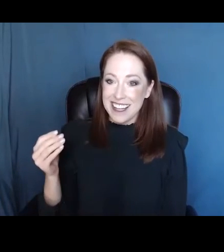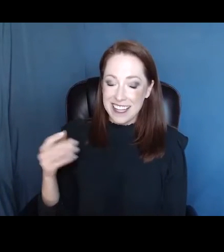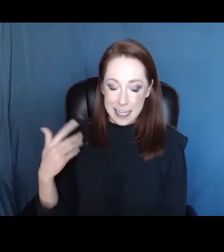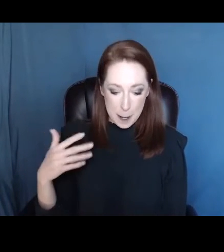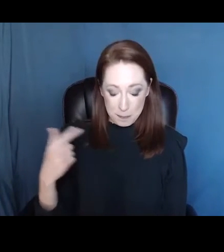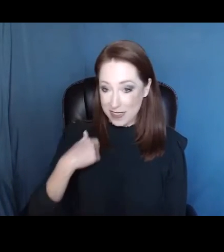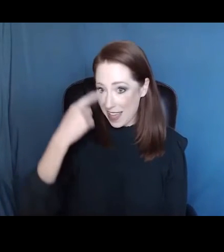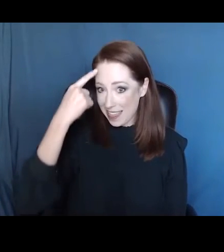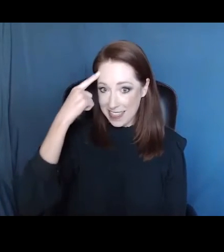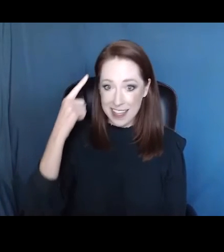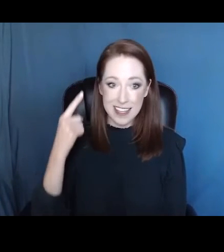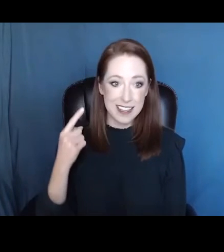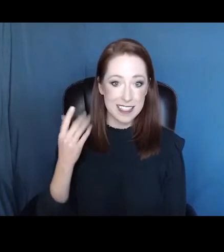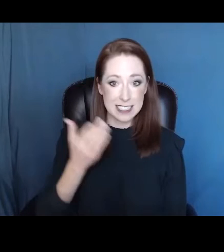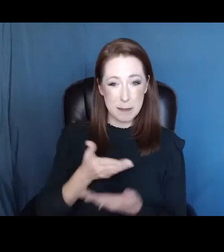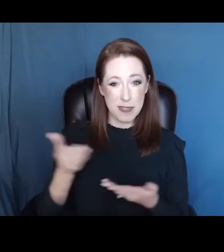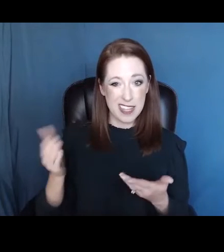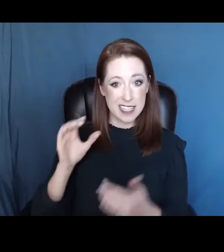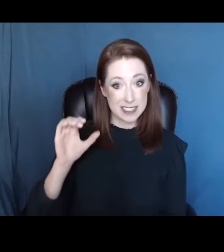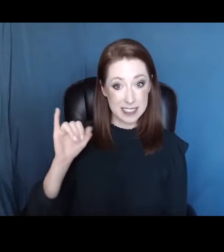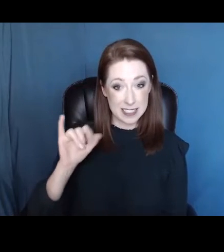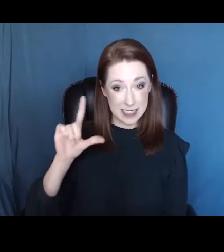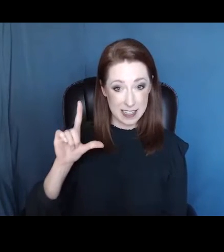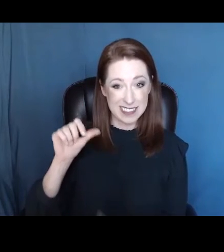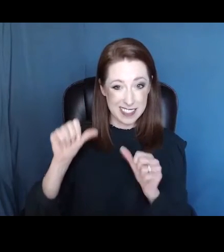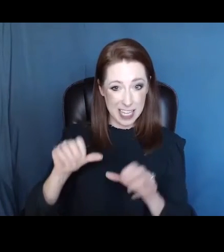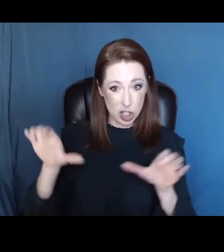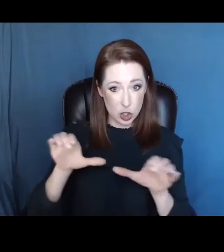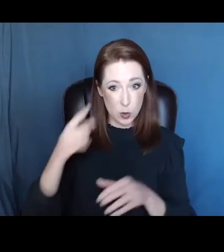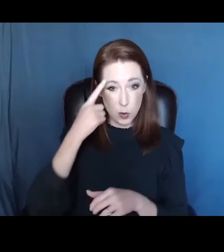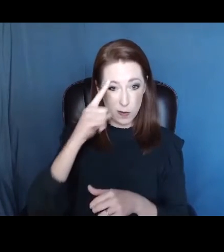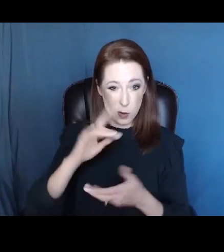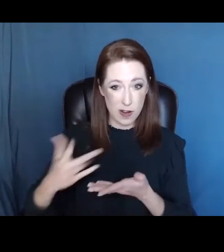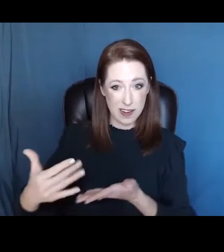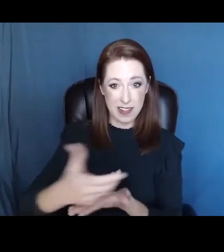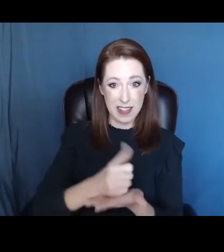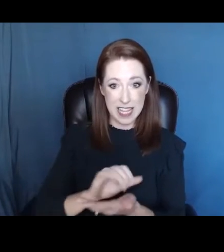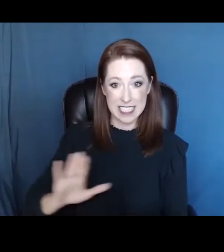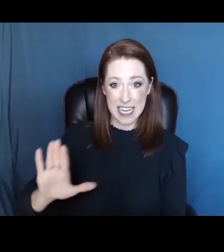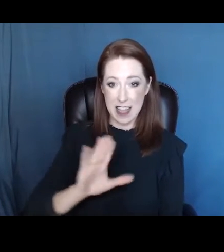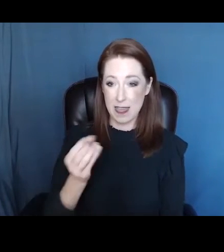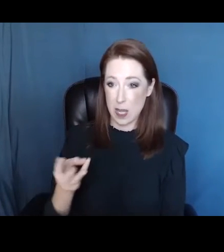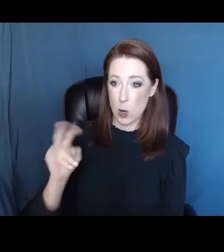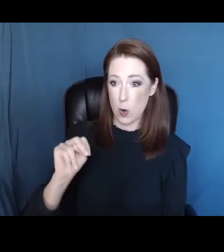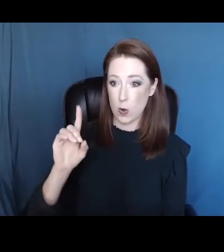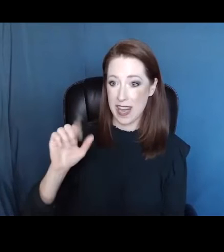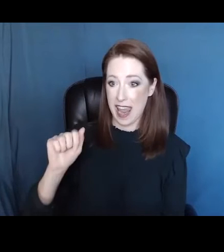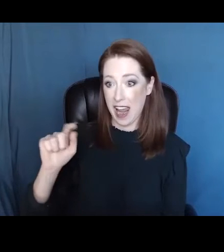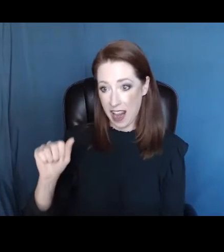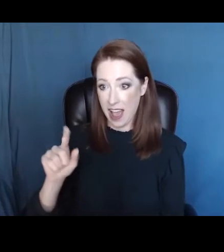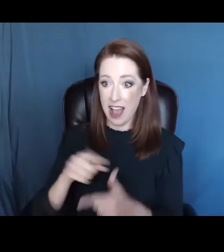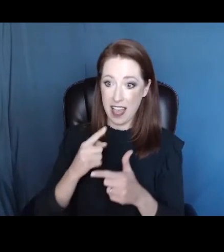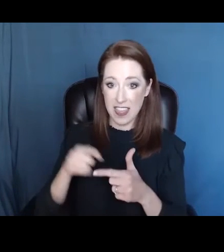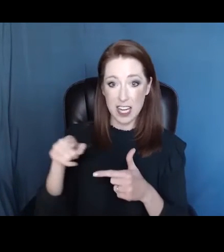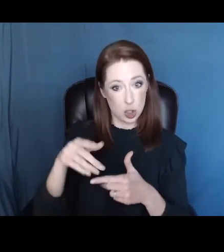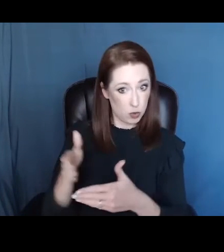I think there are things that centers can do to start collecting that and defining your own measures, and then you can have your own data to share, and then advocate for that